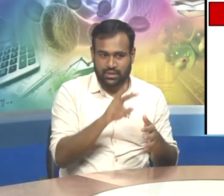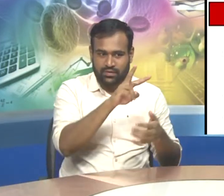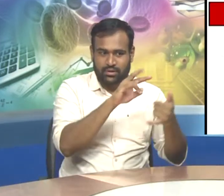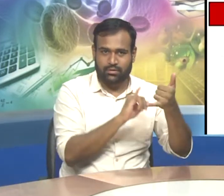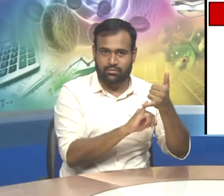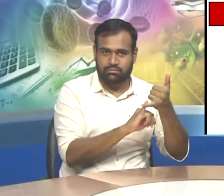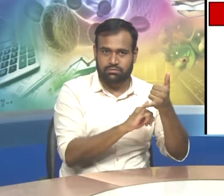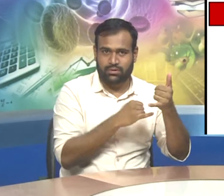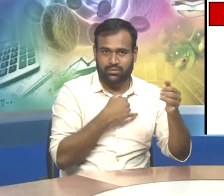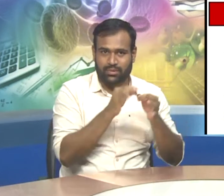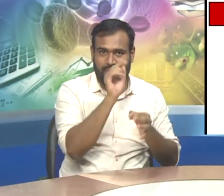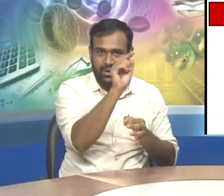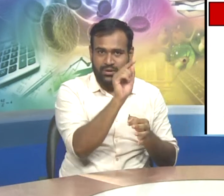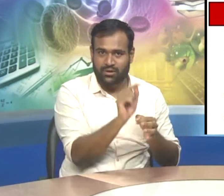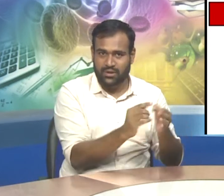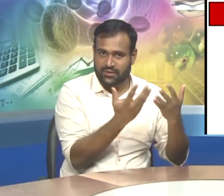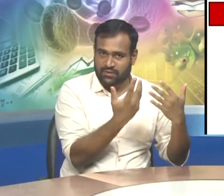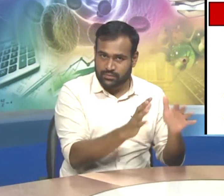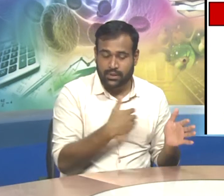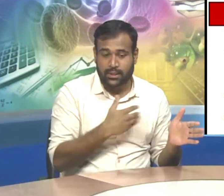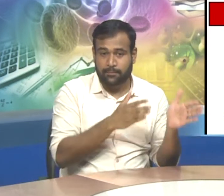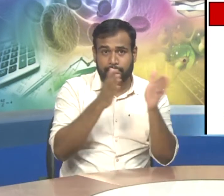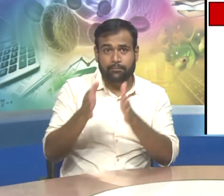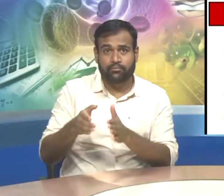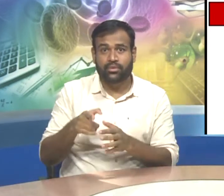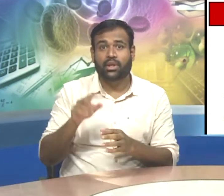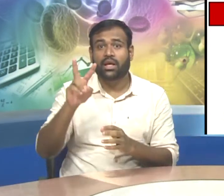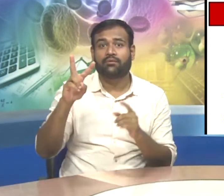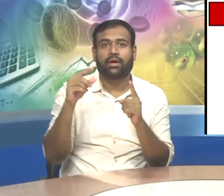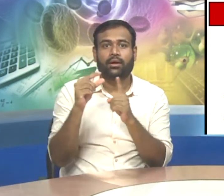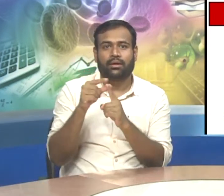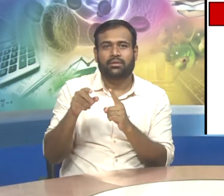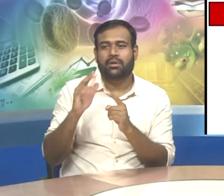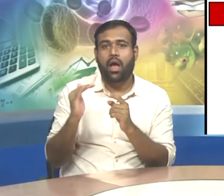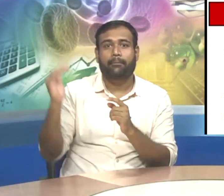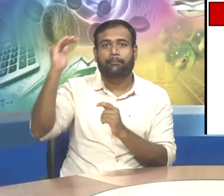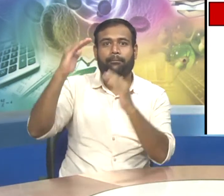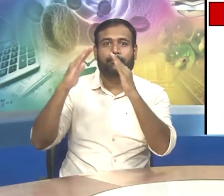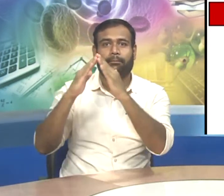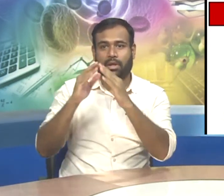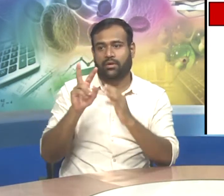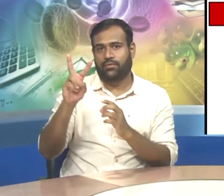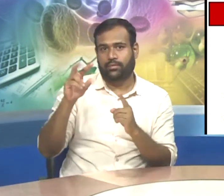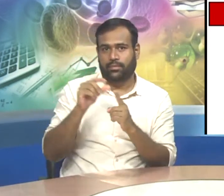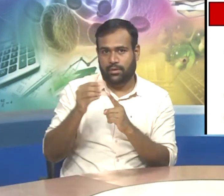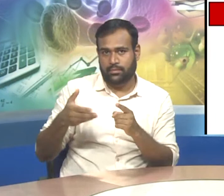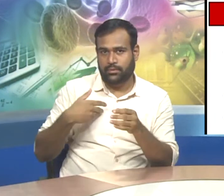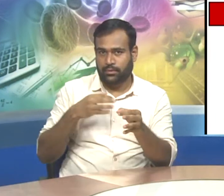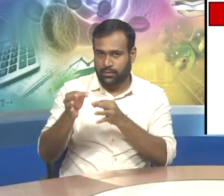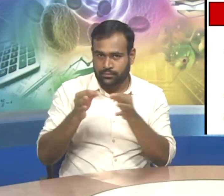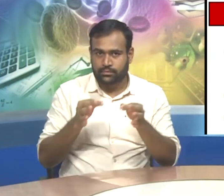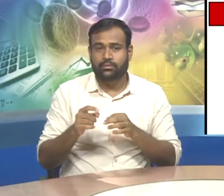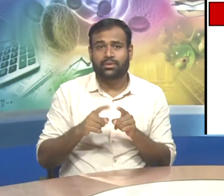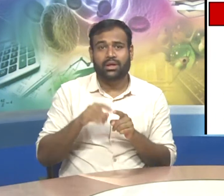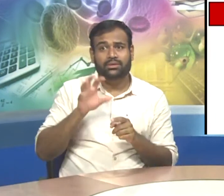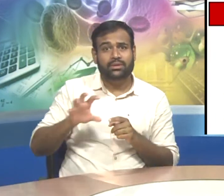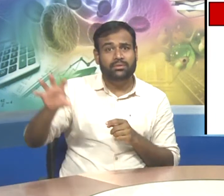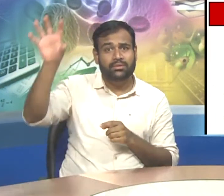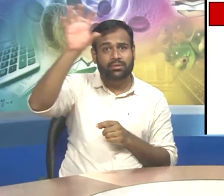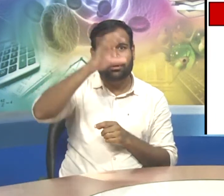So we have already understood about the Vidhan Sabha, and here we will be talking about the Vidhan